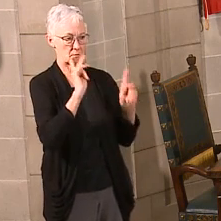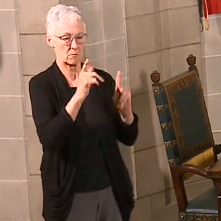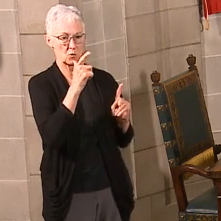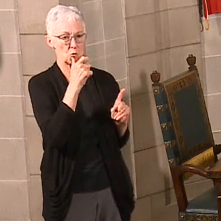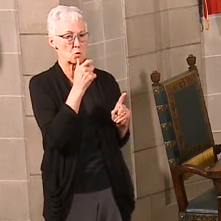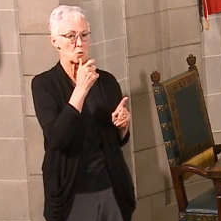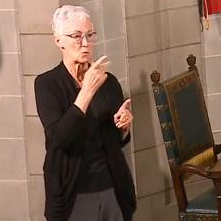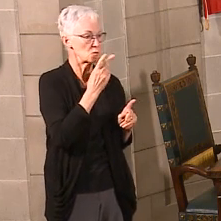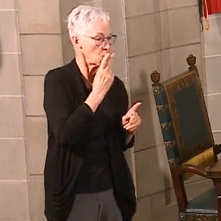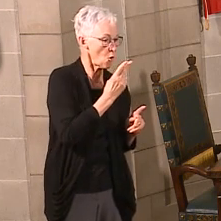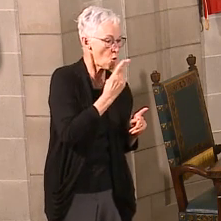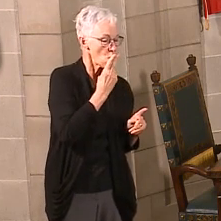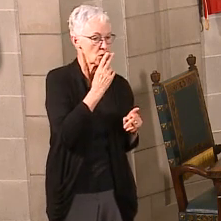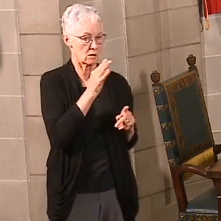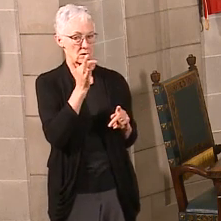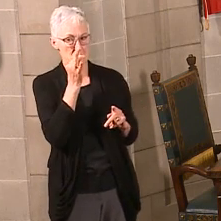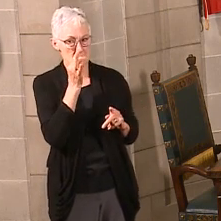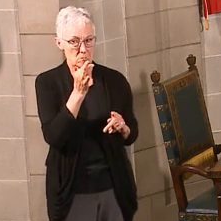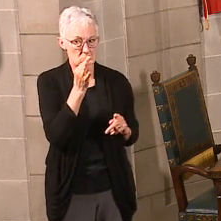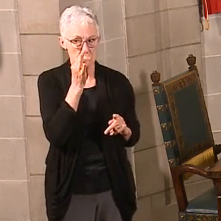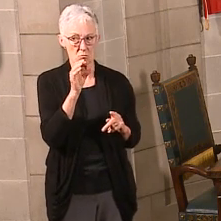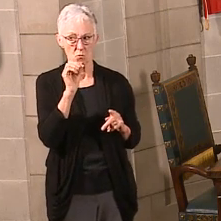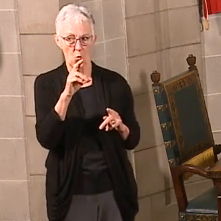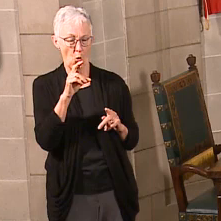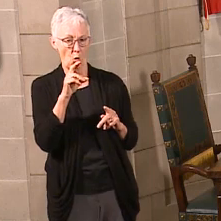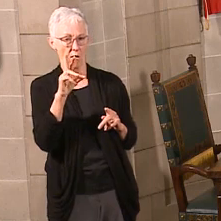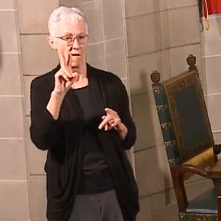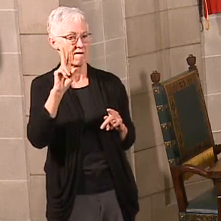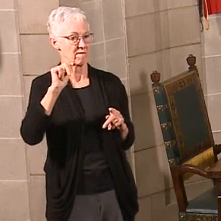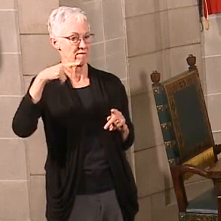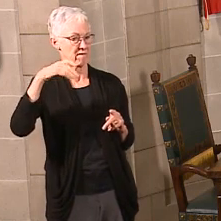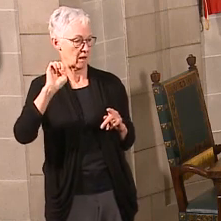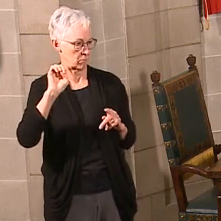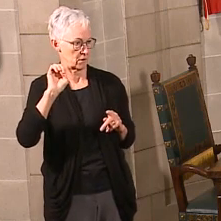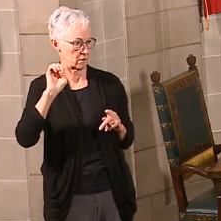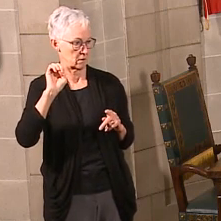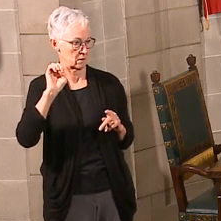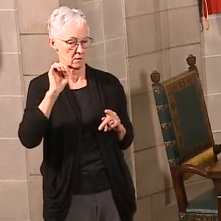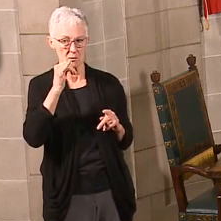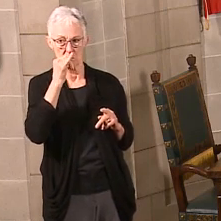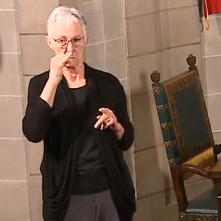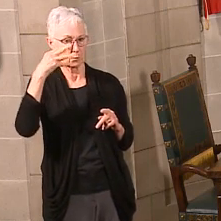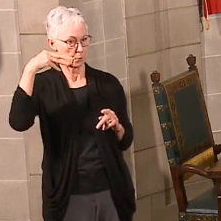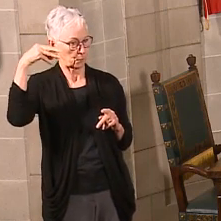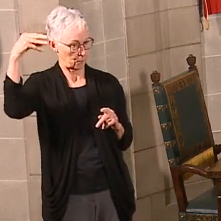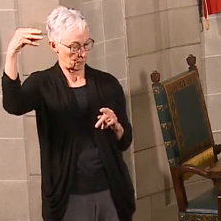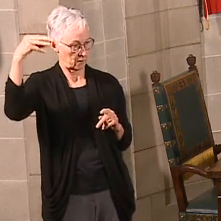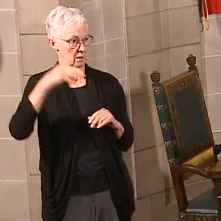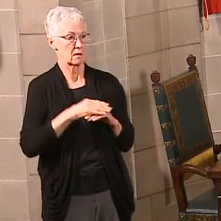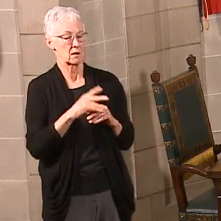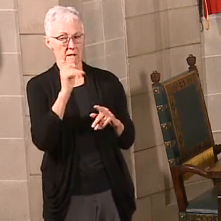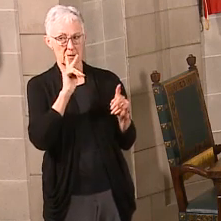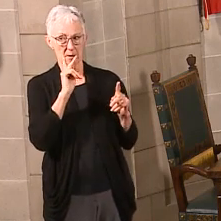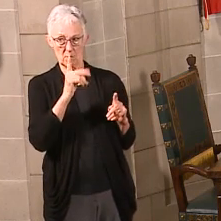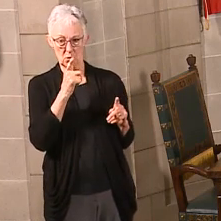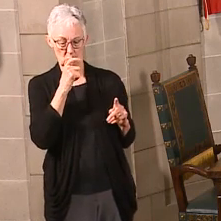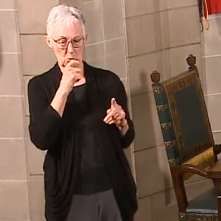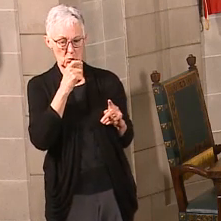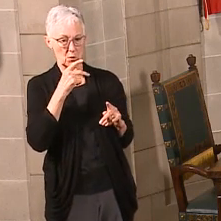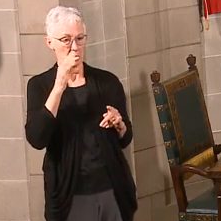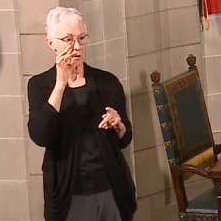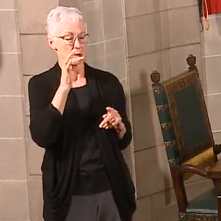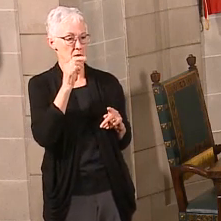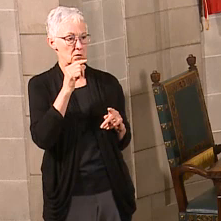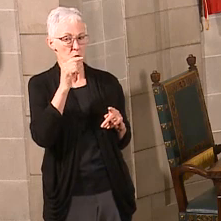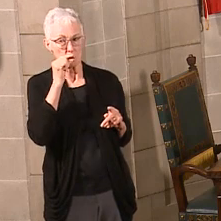marijuana, or vape. We know that people, that when they inhale these combustible products that contain